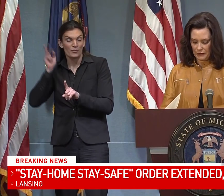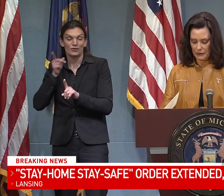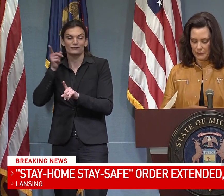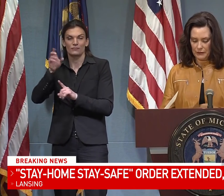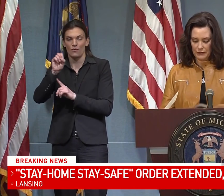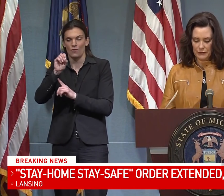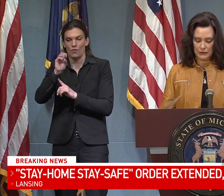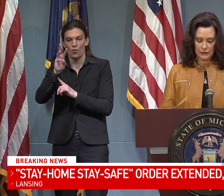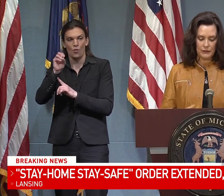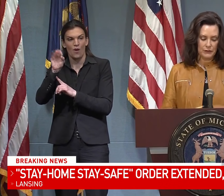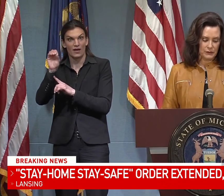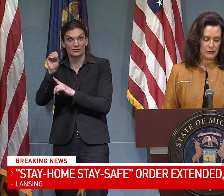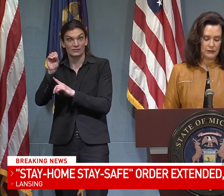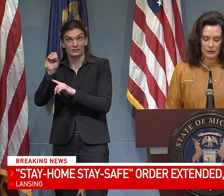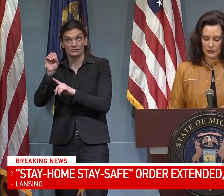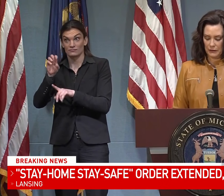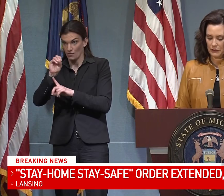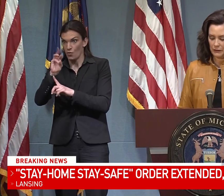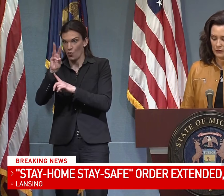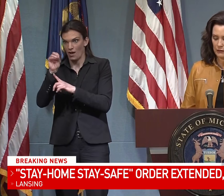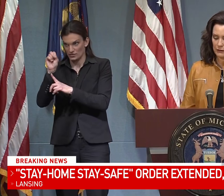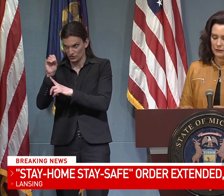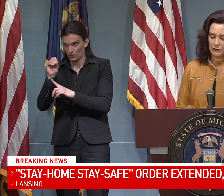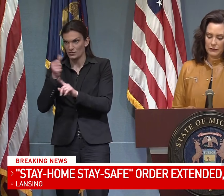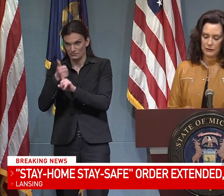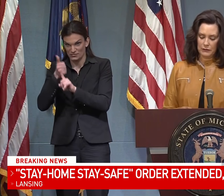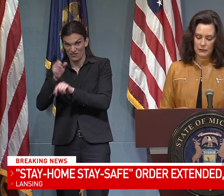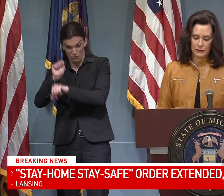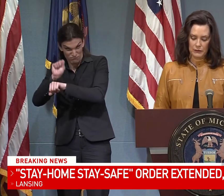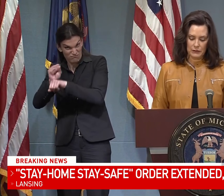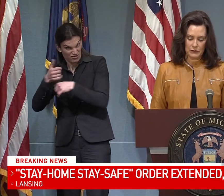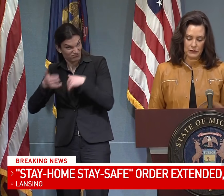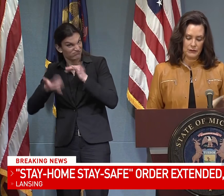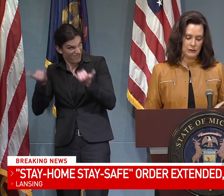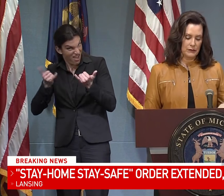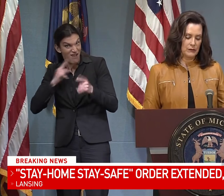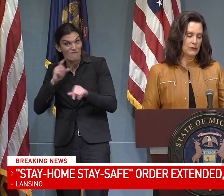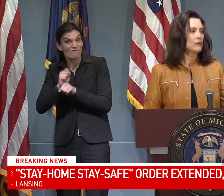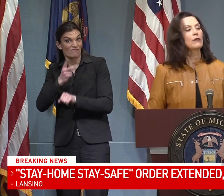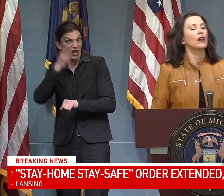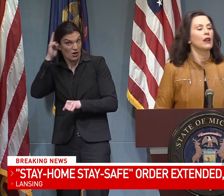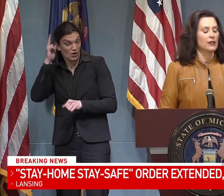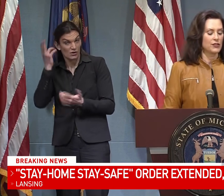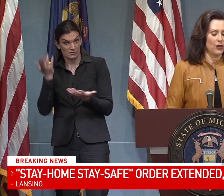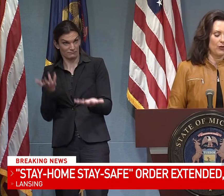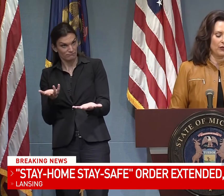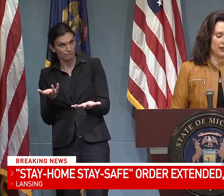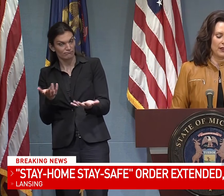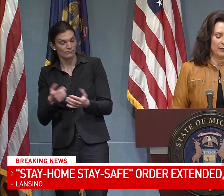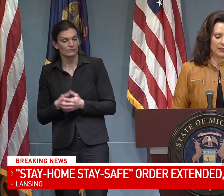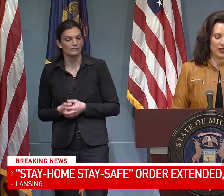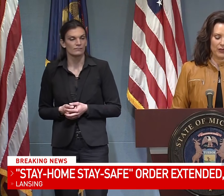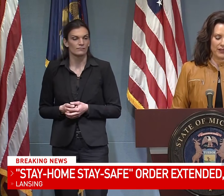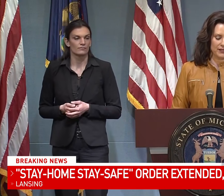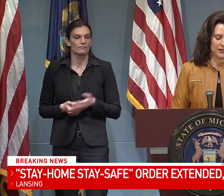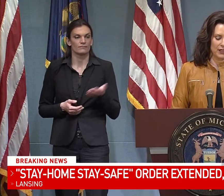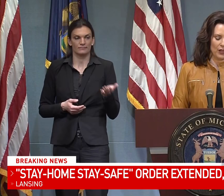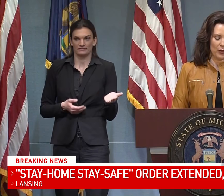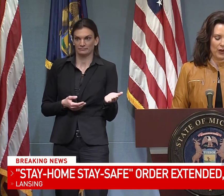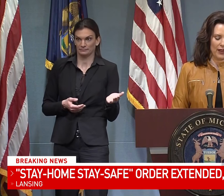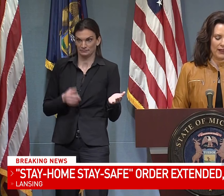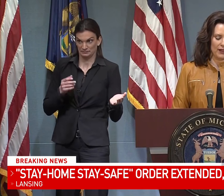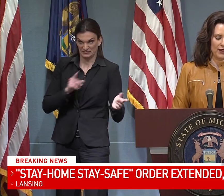lots of clients. When are we going to see those kinds of businesses opening? So let me start with